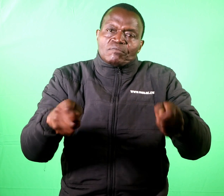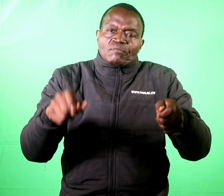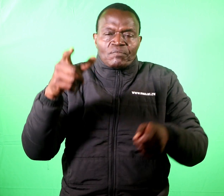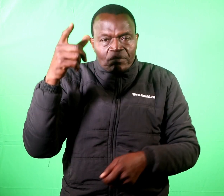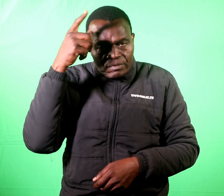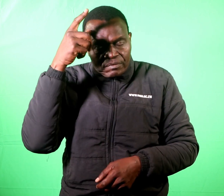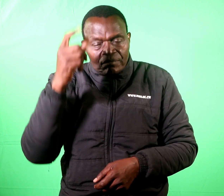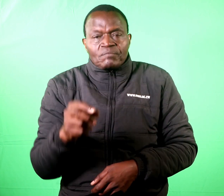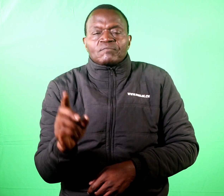D.